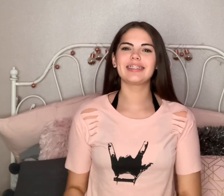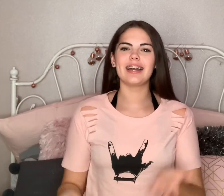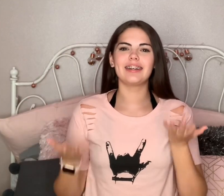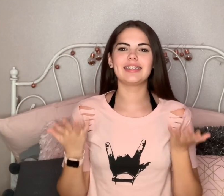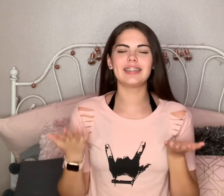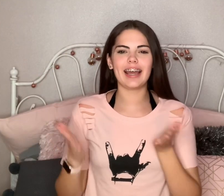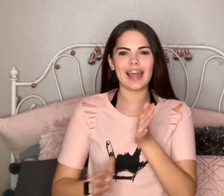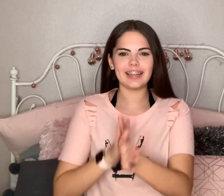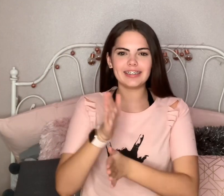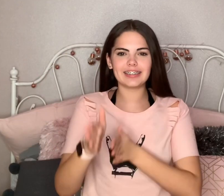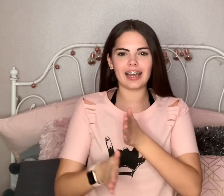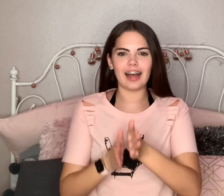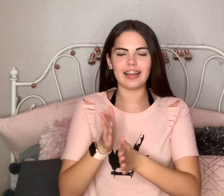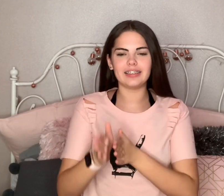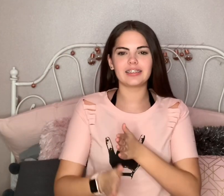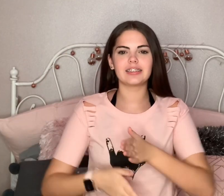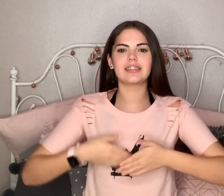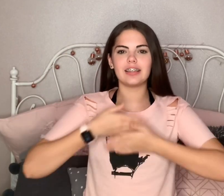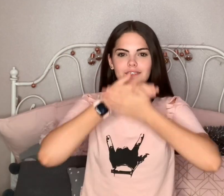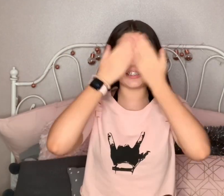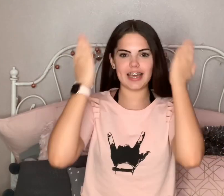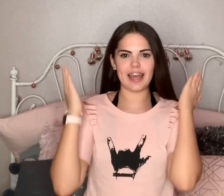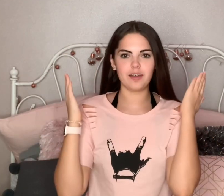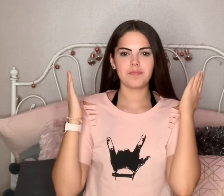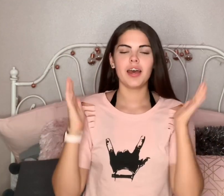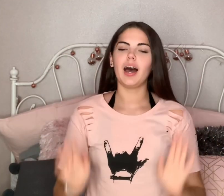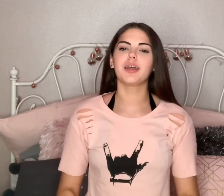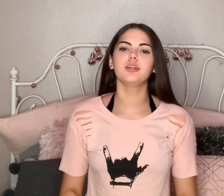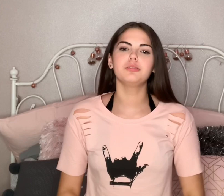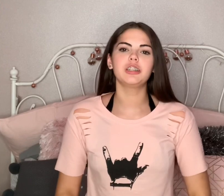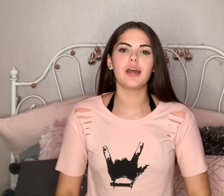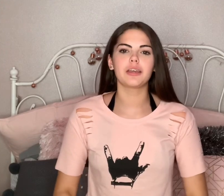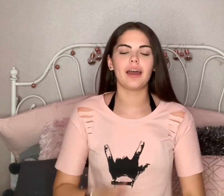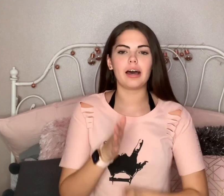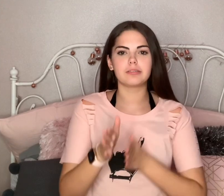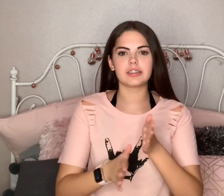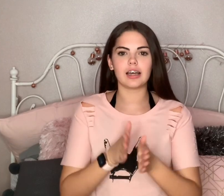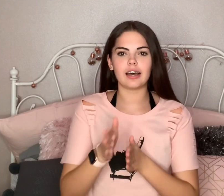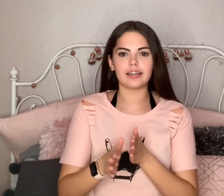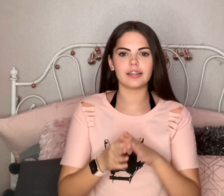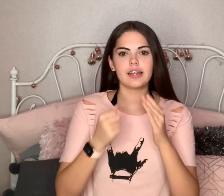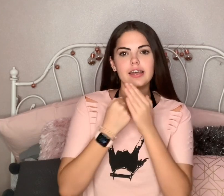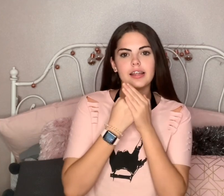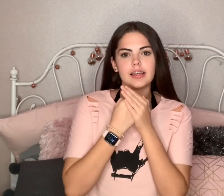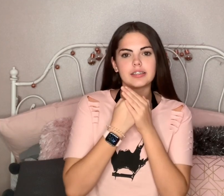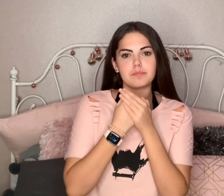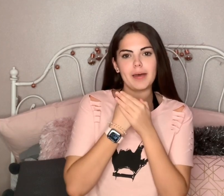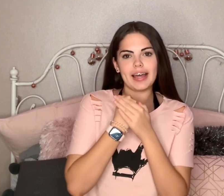So today's signs of the day, I'm going to be showing you how to sign some pets.